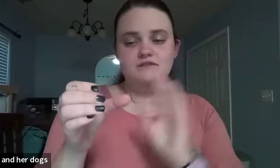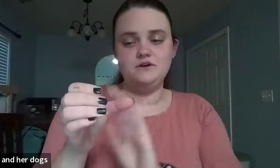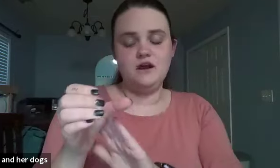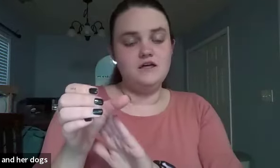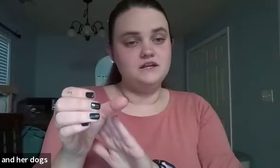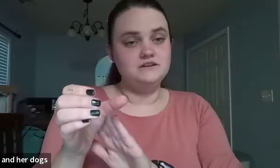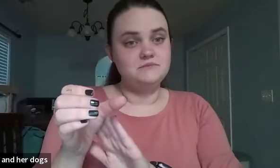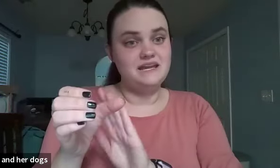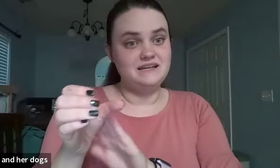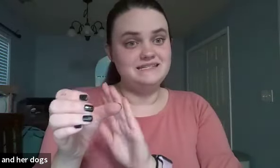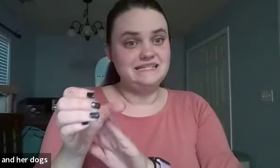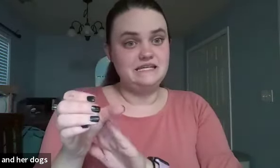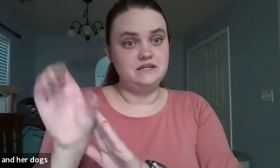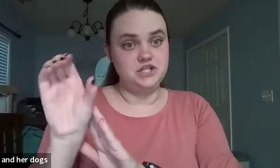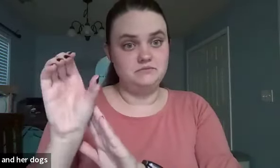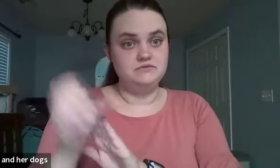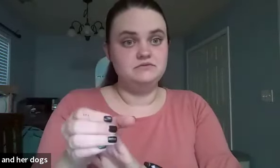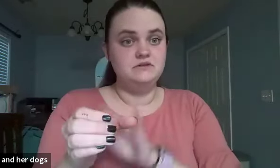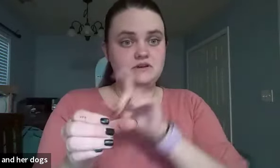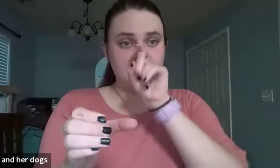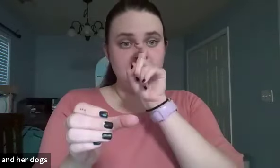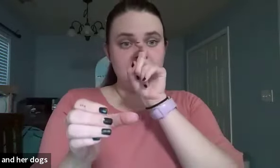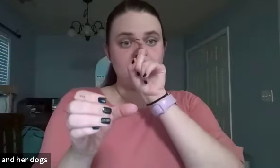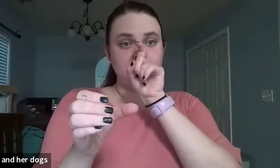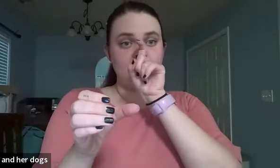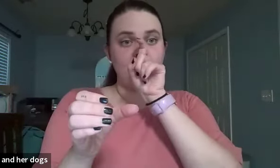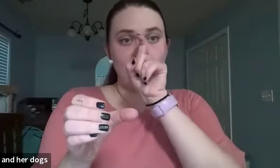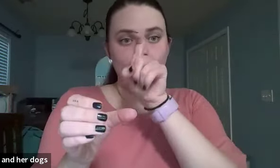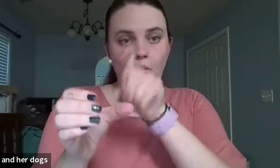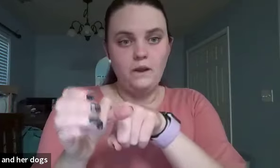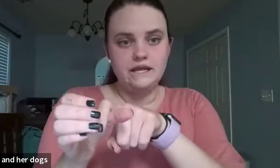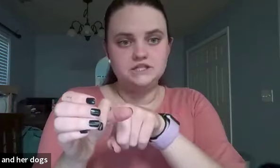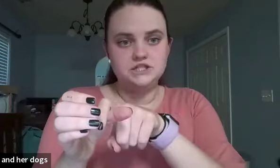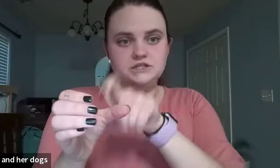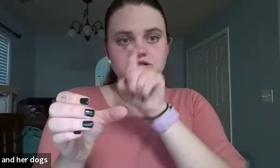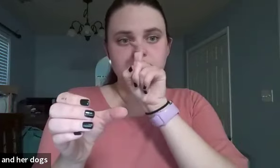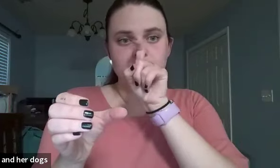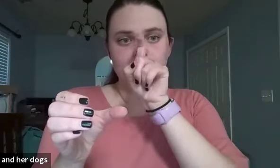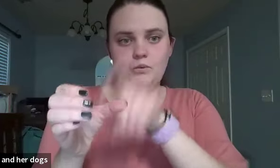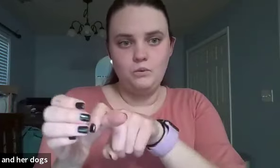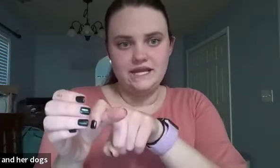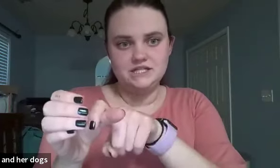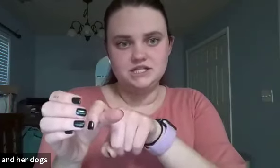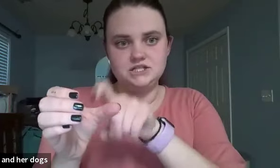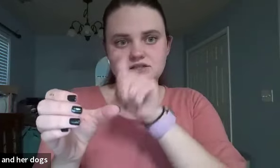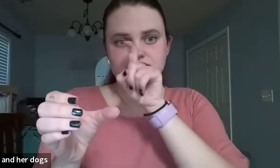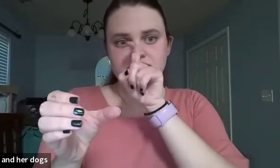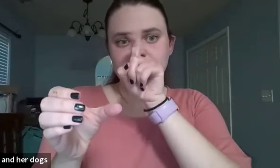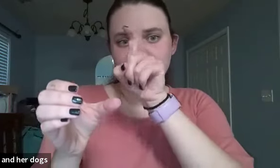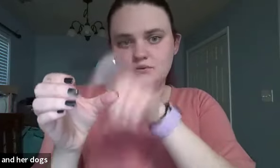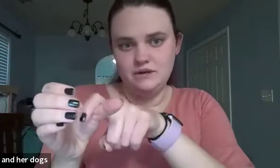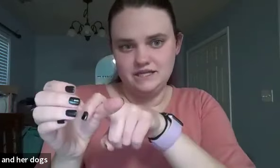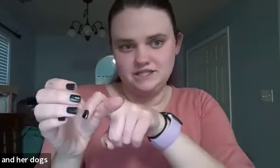have your non-dominant hand in a C shape. Okay. You're going to go witch, witch,